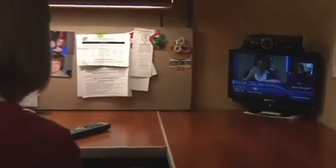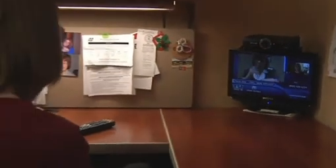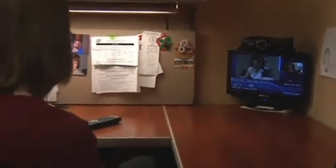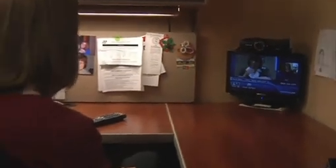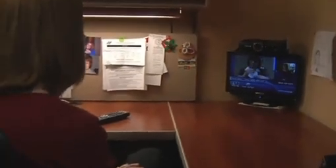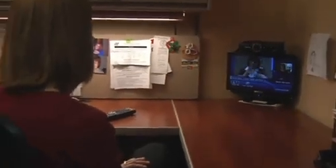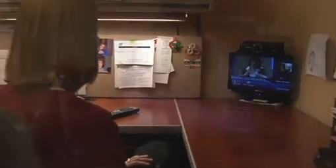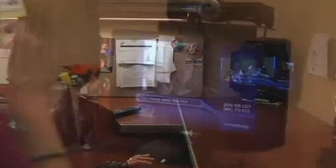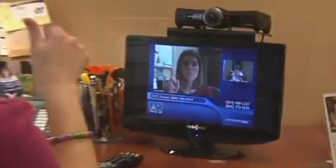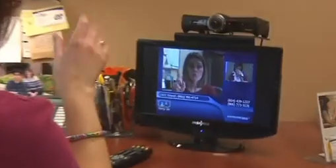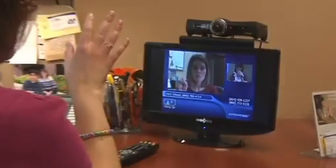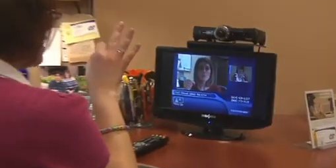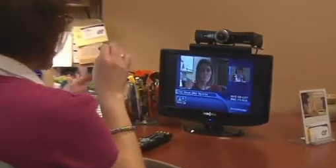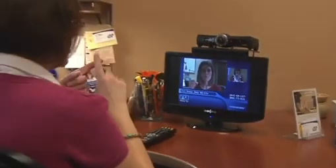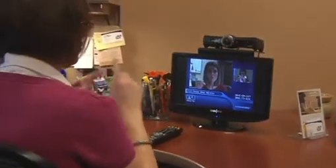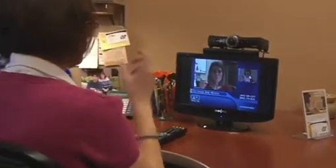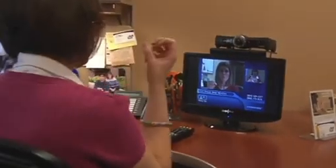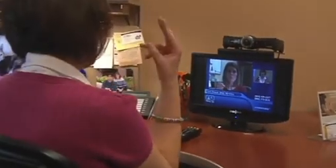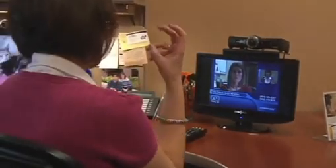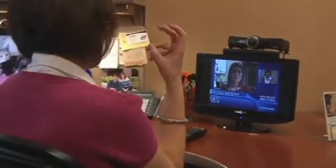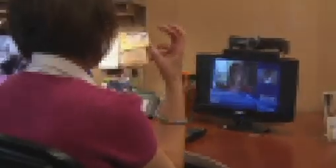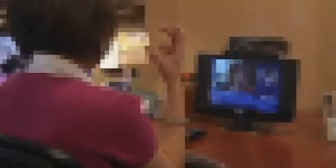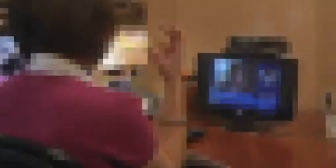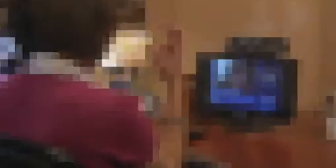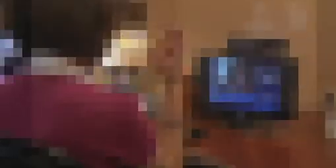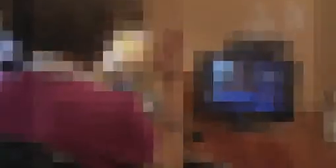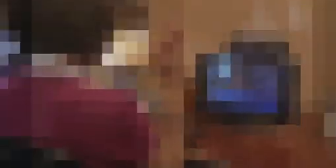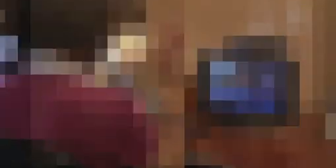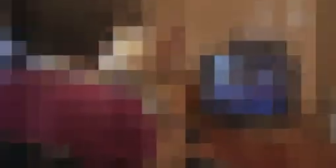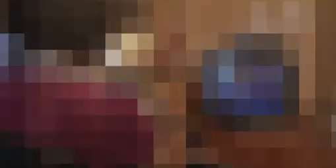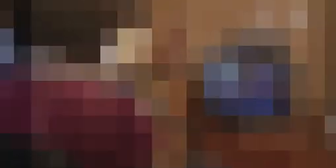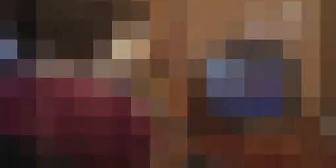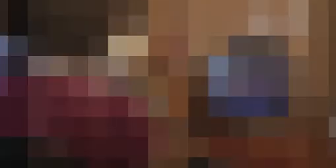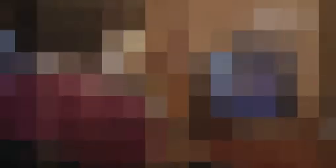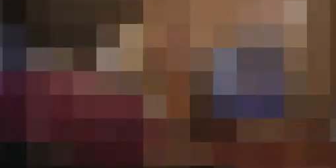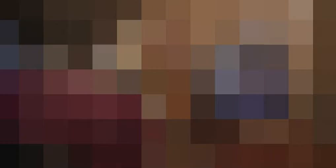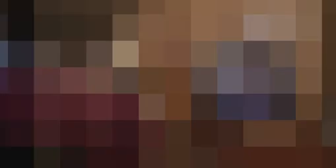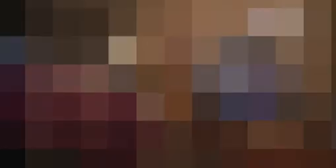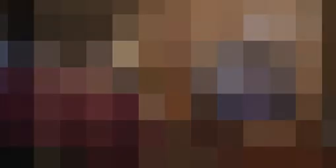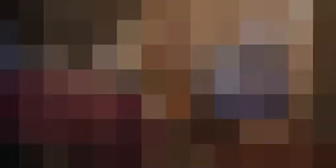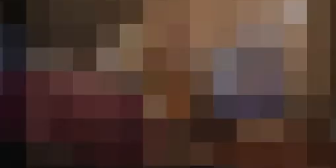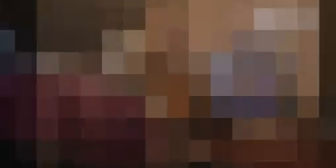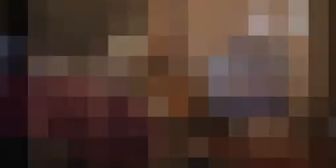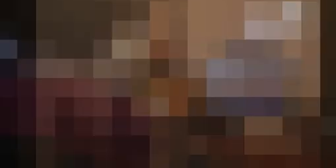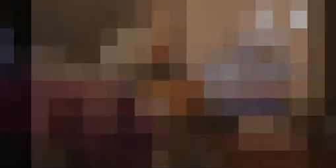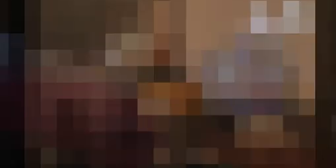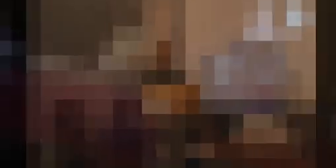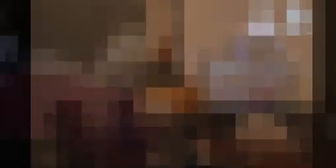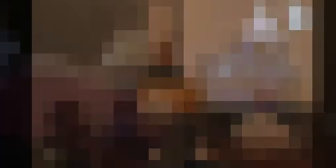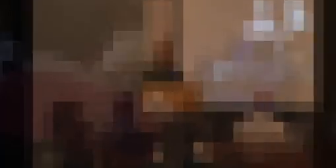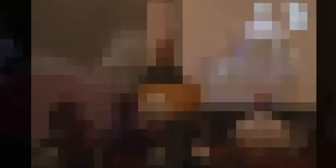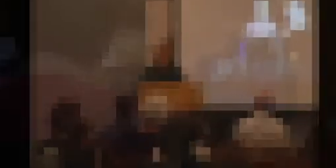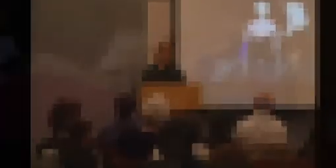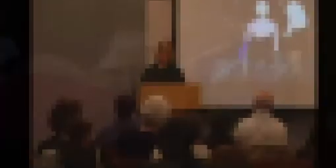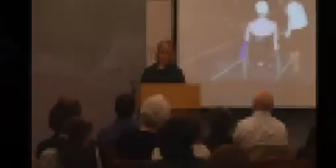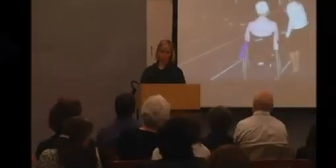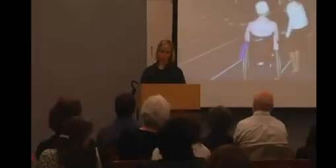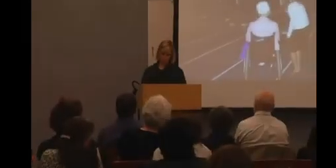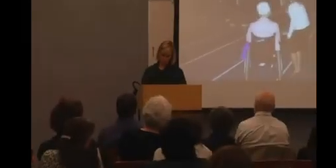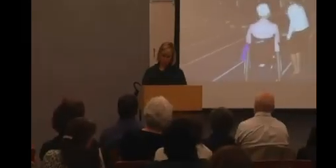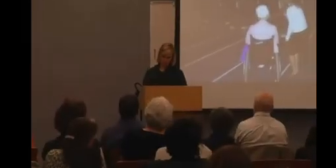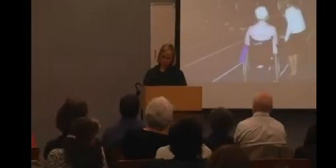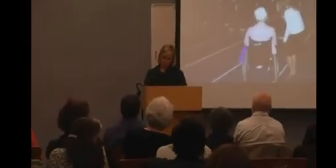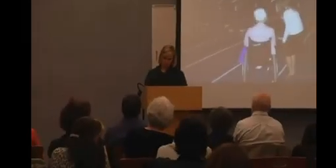2 weeks is necessary for all requests. Instructors should be aware that interpreters and captionists are in the class to ensure the students' access to